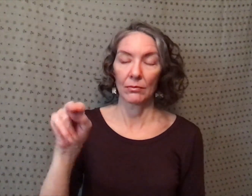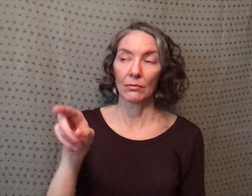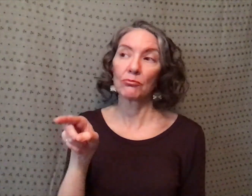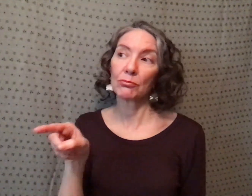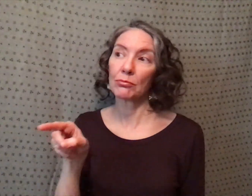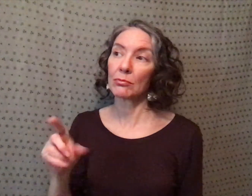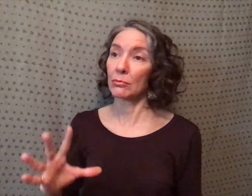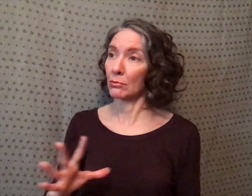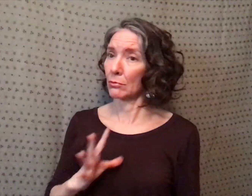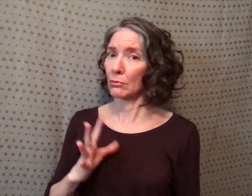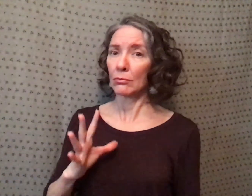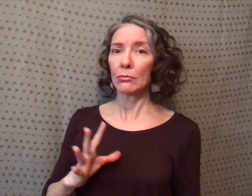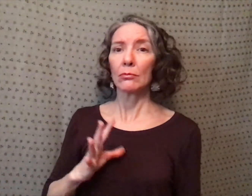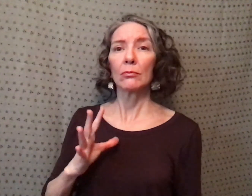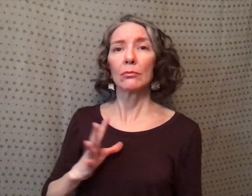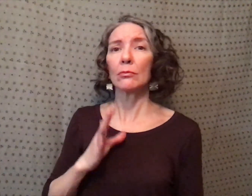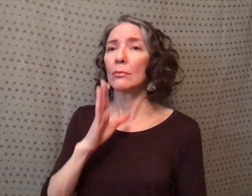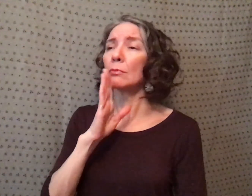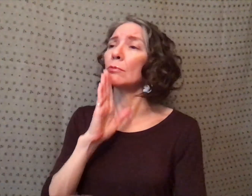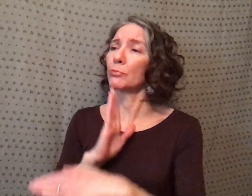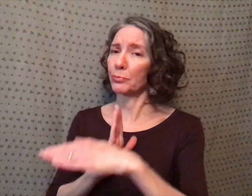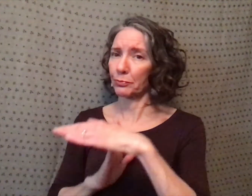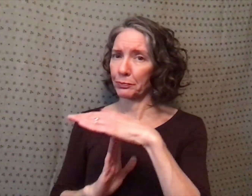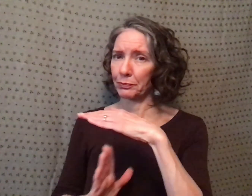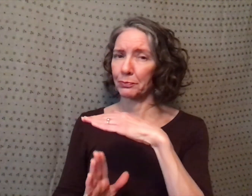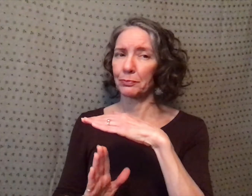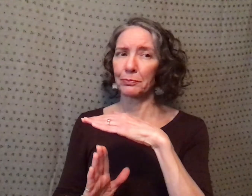Ron is polite and humble.